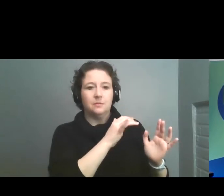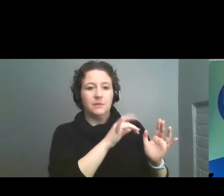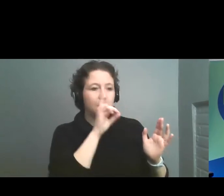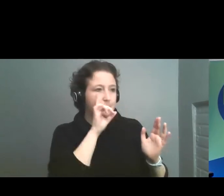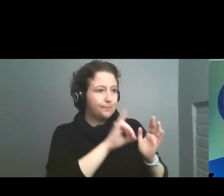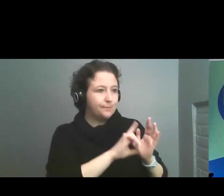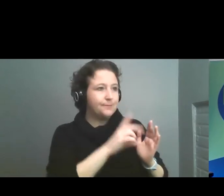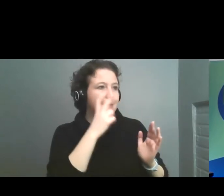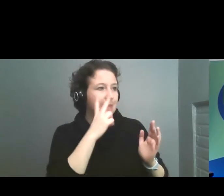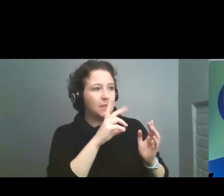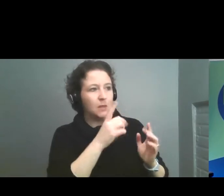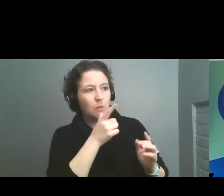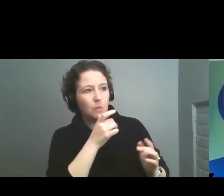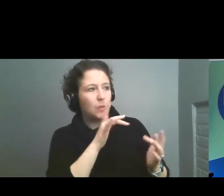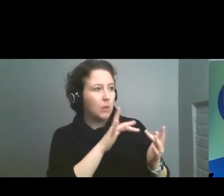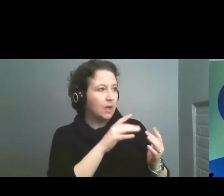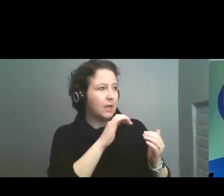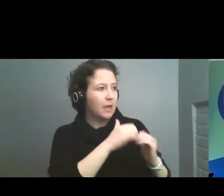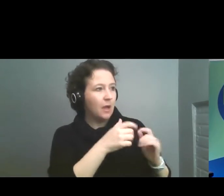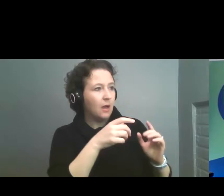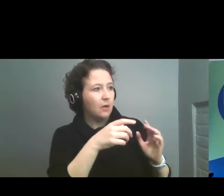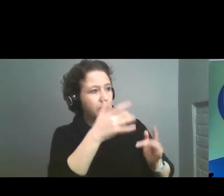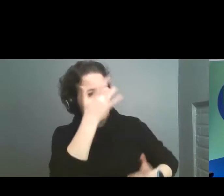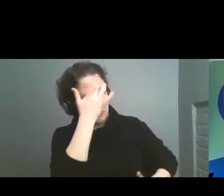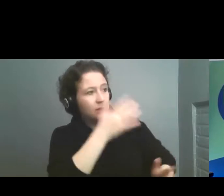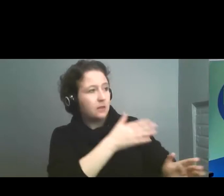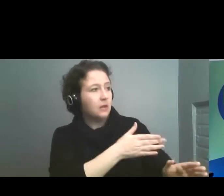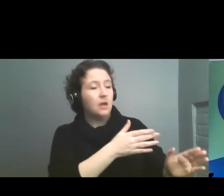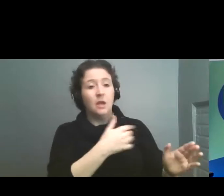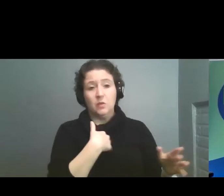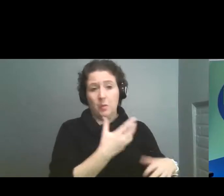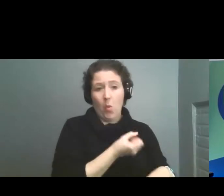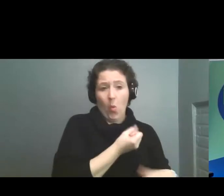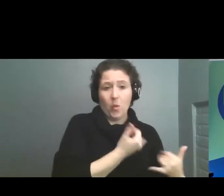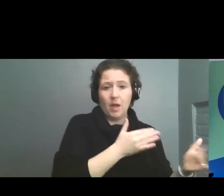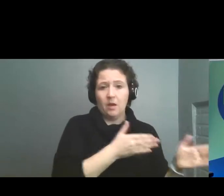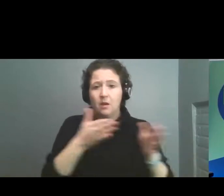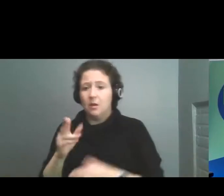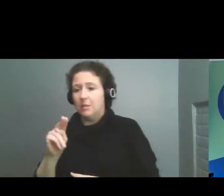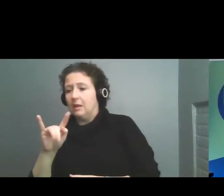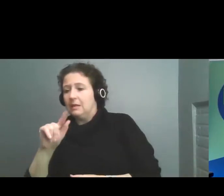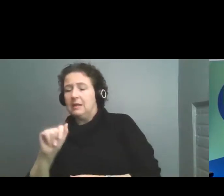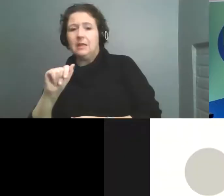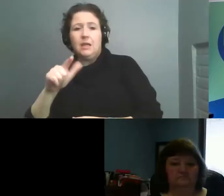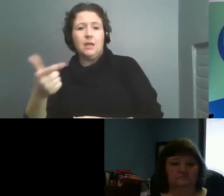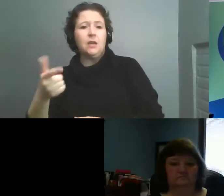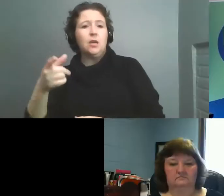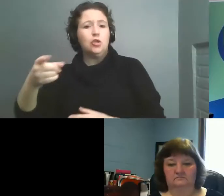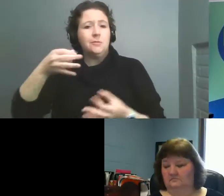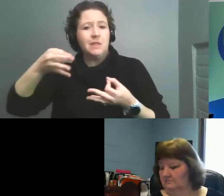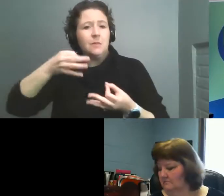two departments. Before I continue, I'm going to give Nita a moment to update you on all contact tracing in Rock Island